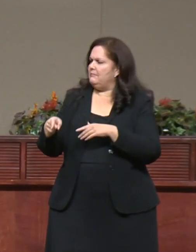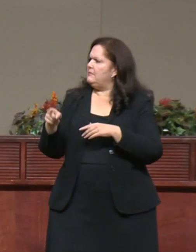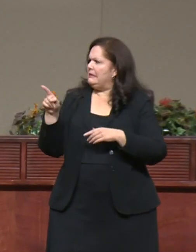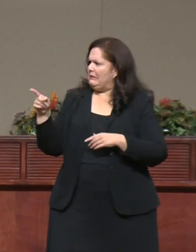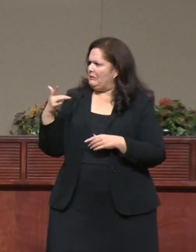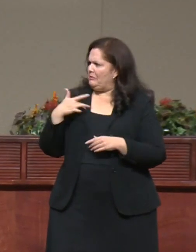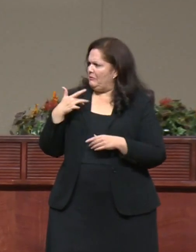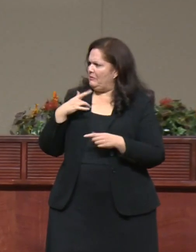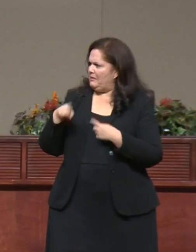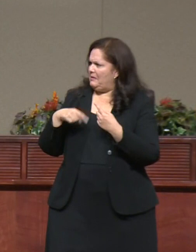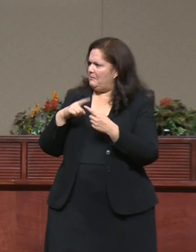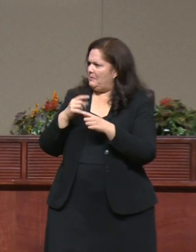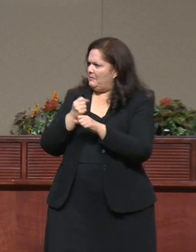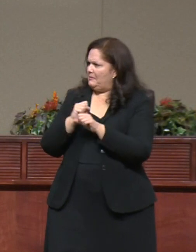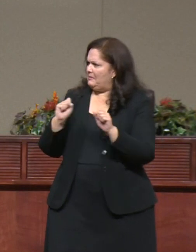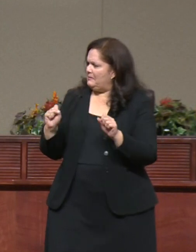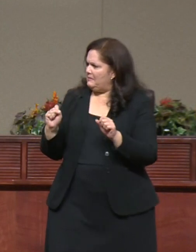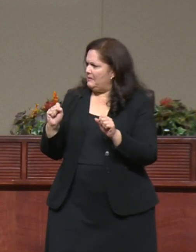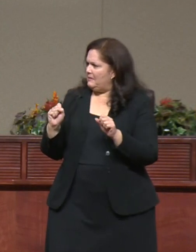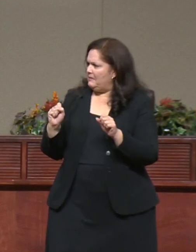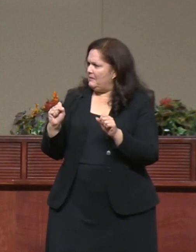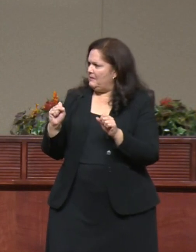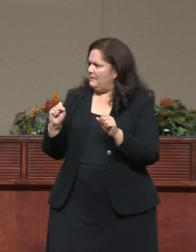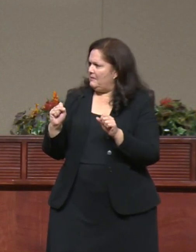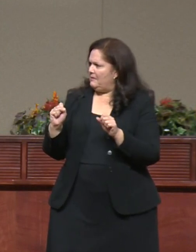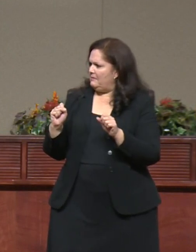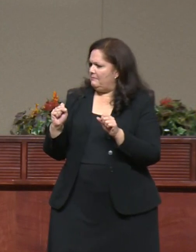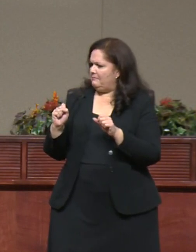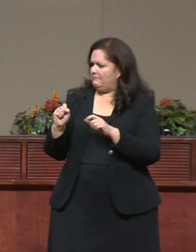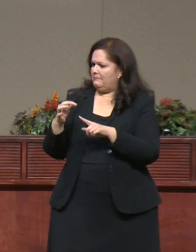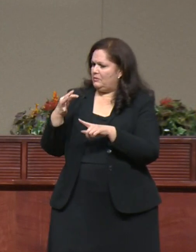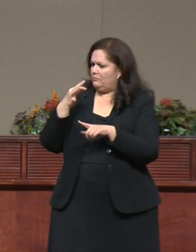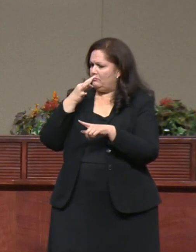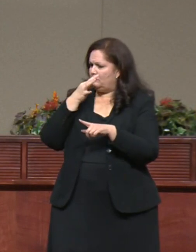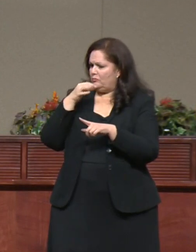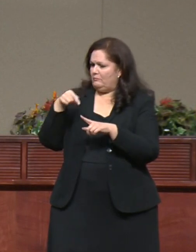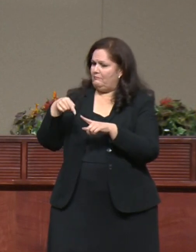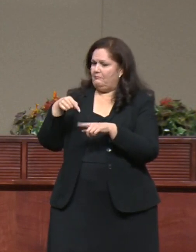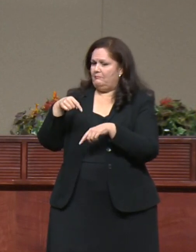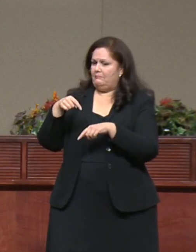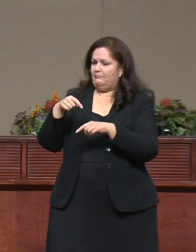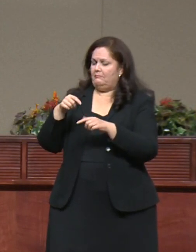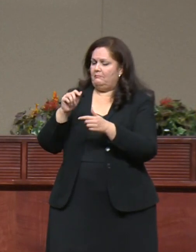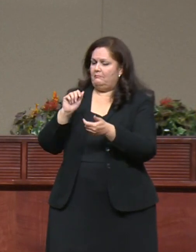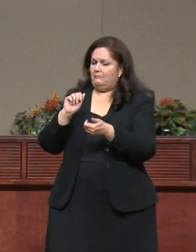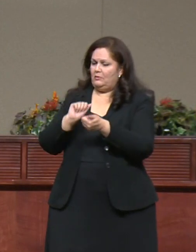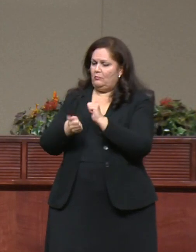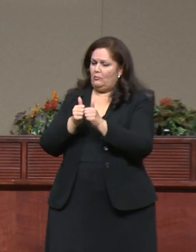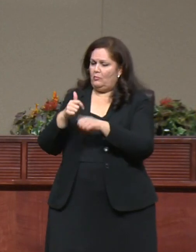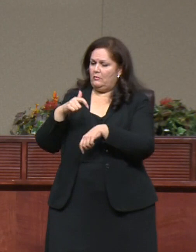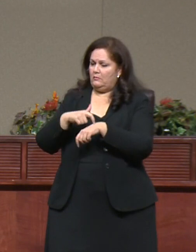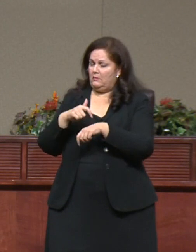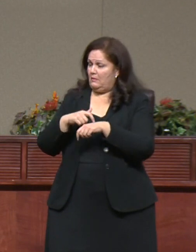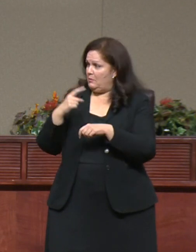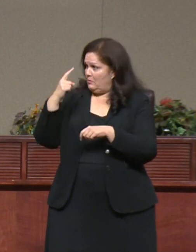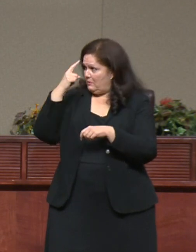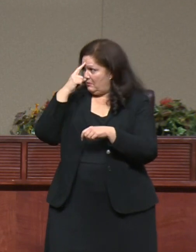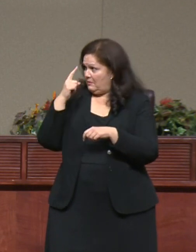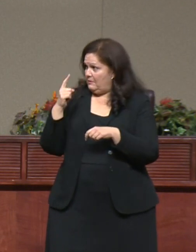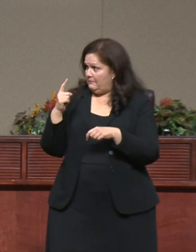on the safeguards being put into place with the upcoming seasons coming up? And do you think they're enough, or do you think we're going to be in the